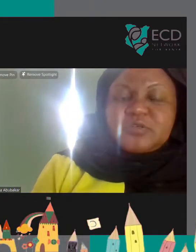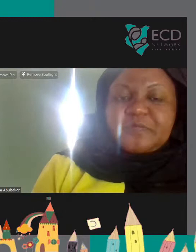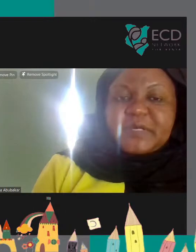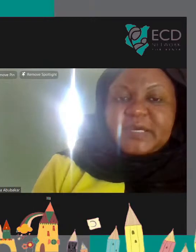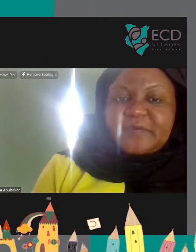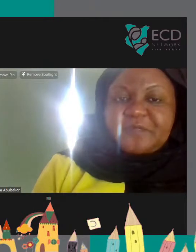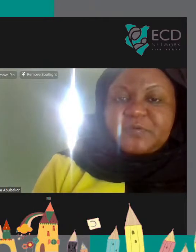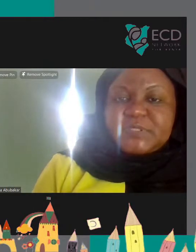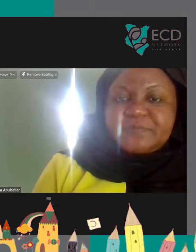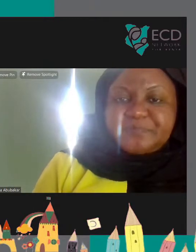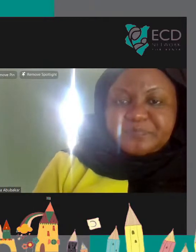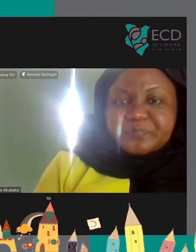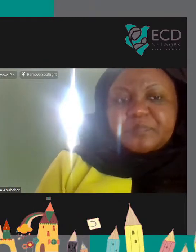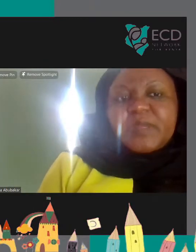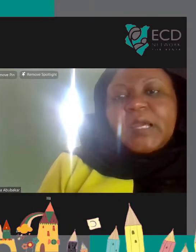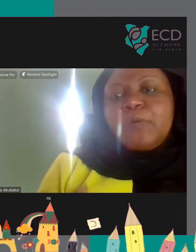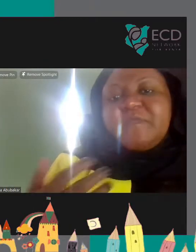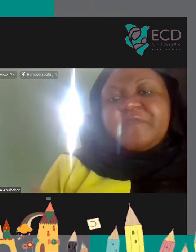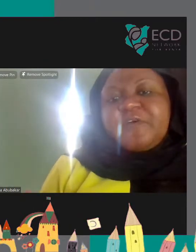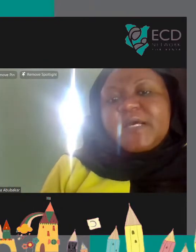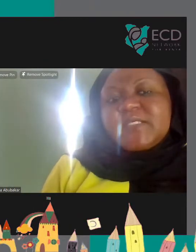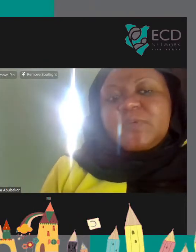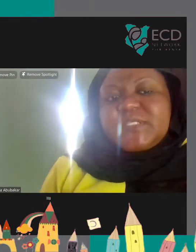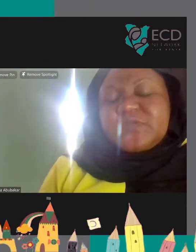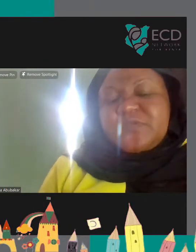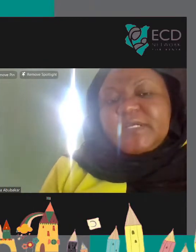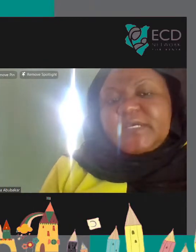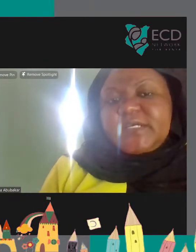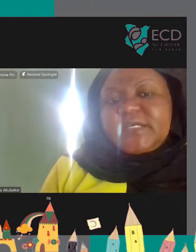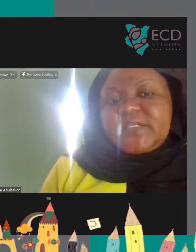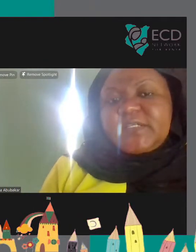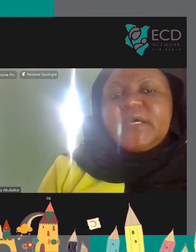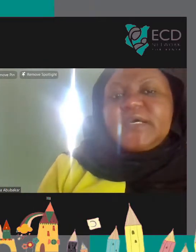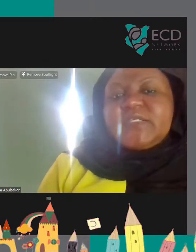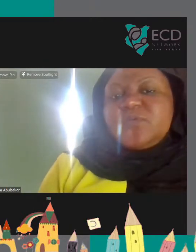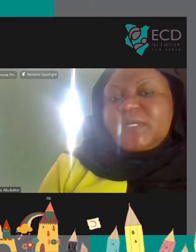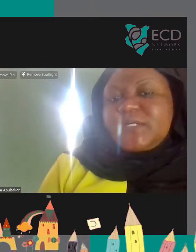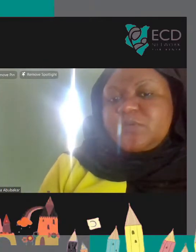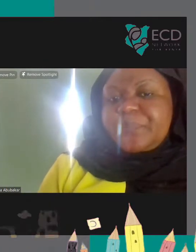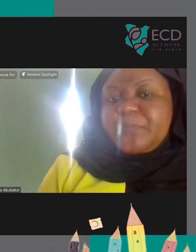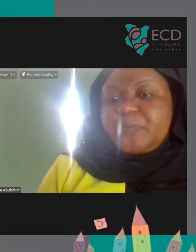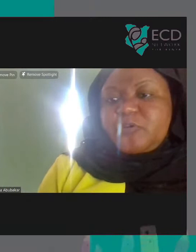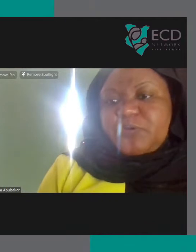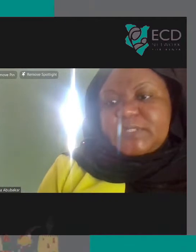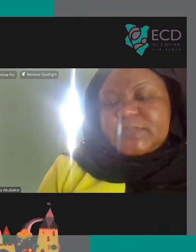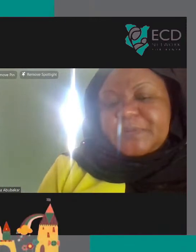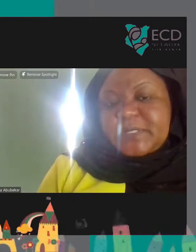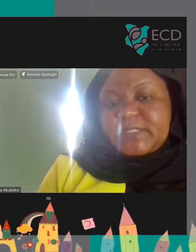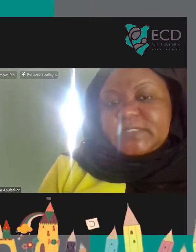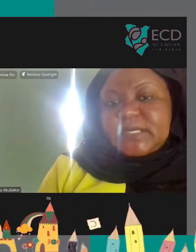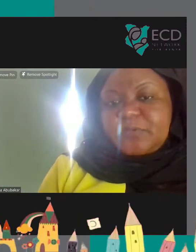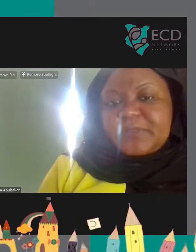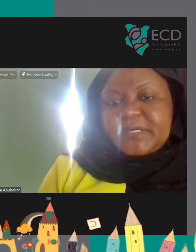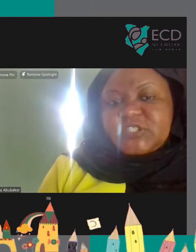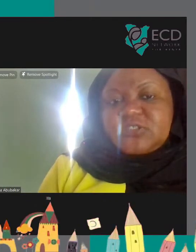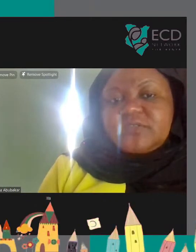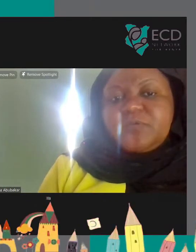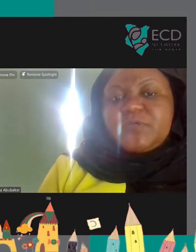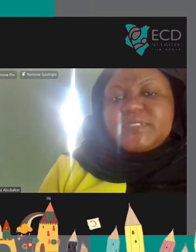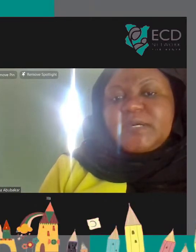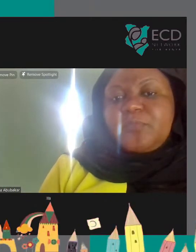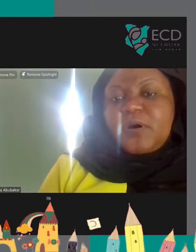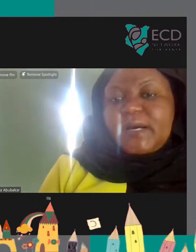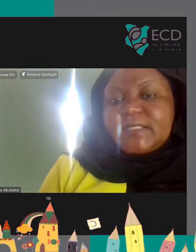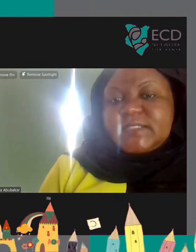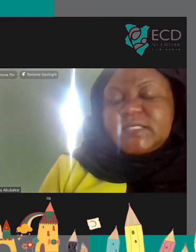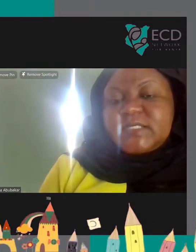home because of the curfews. However, for us, what's really interesting is what were people doing spending time with their children?